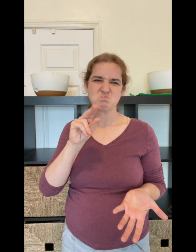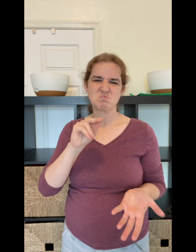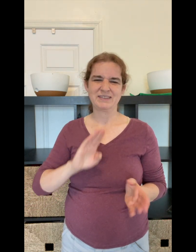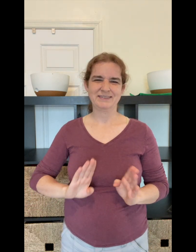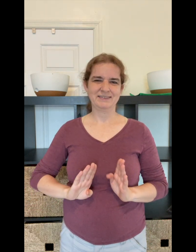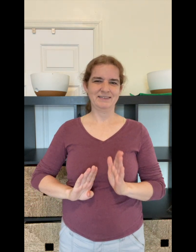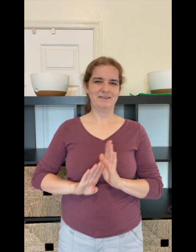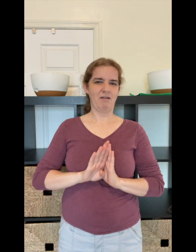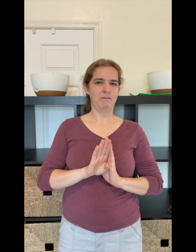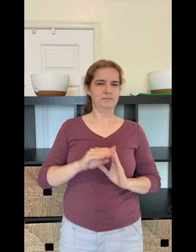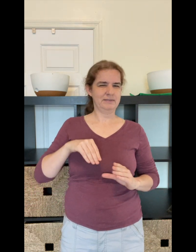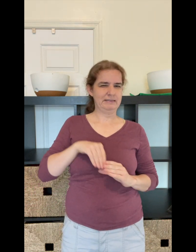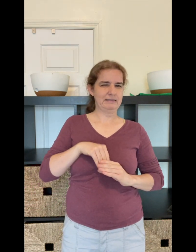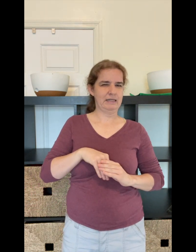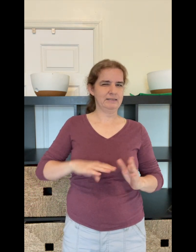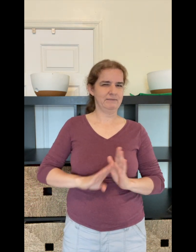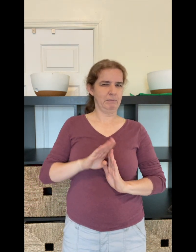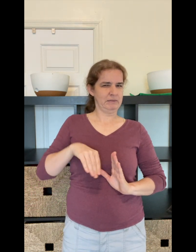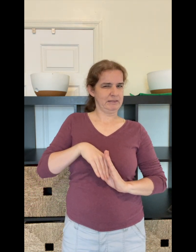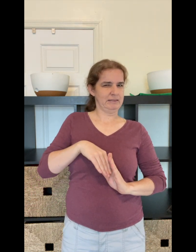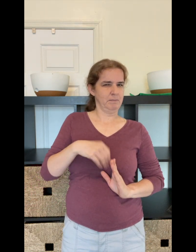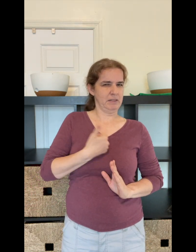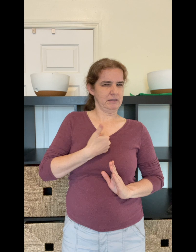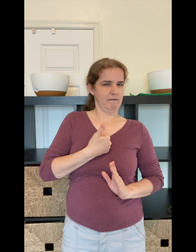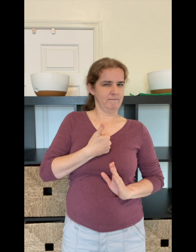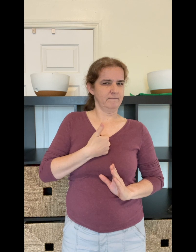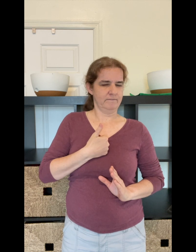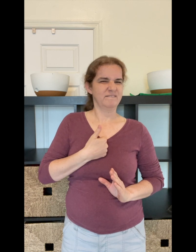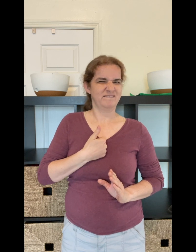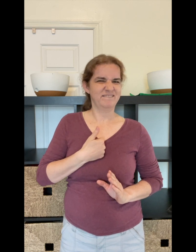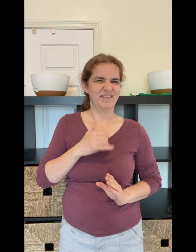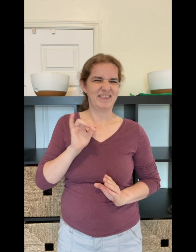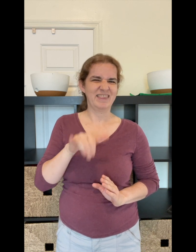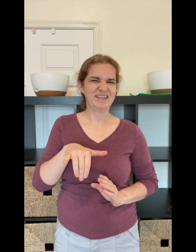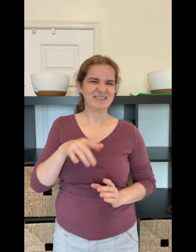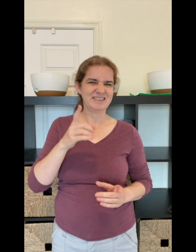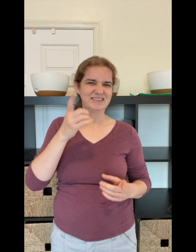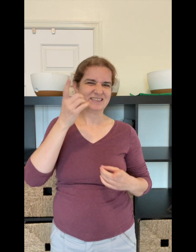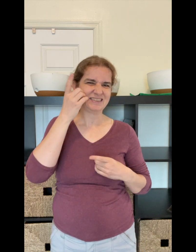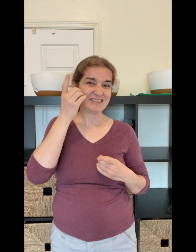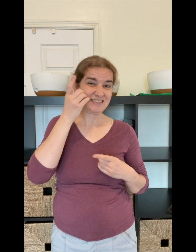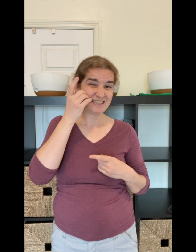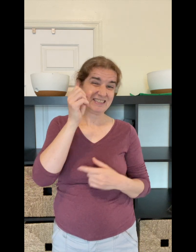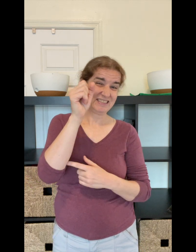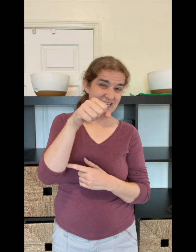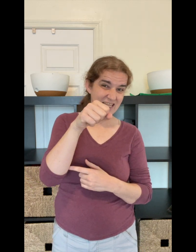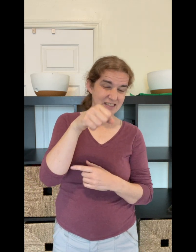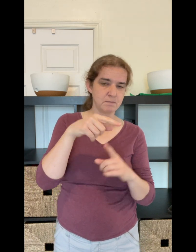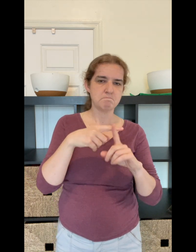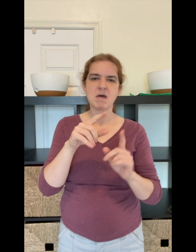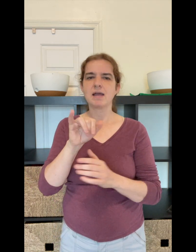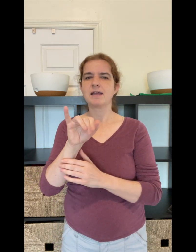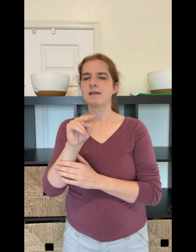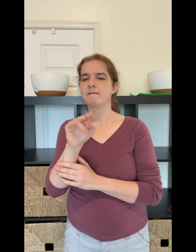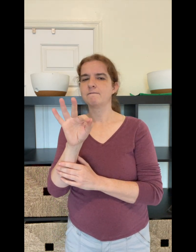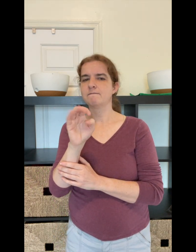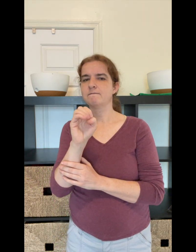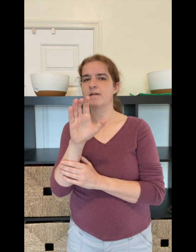No. It develops inside you, from yourself. That kind of a disease, it is a